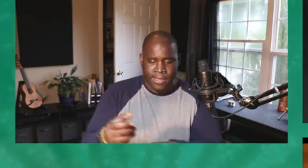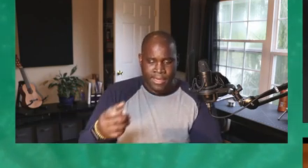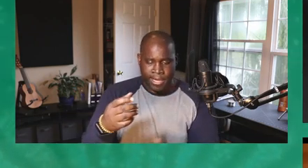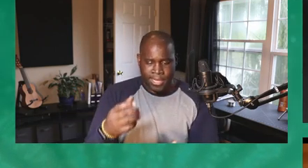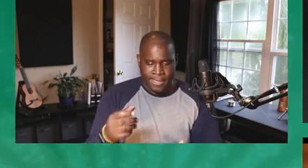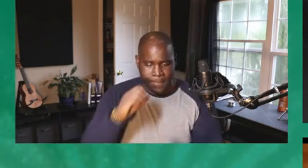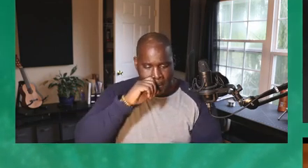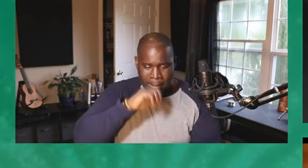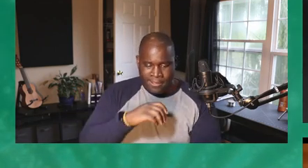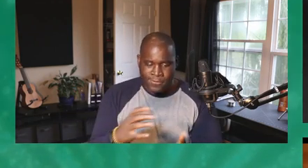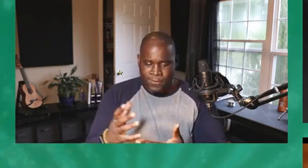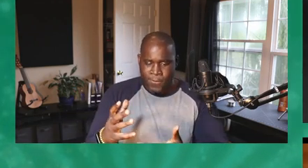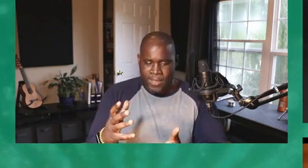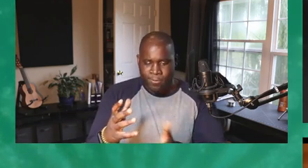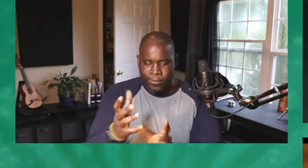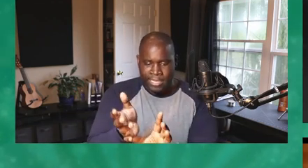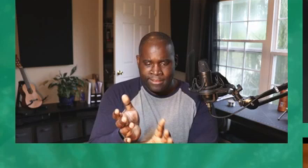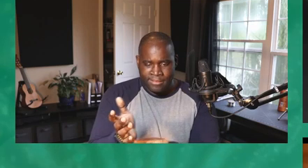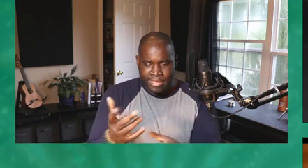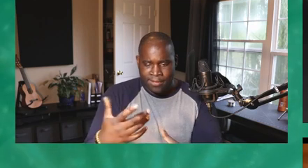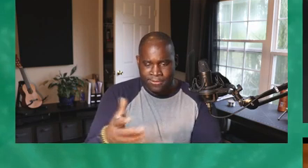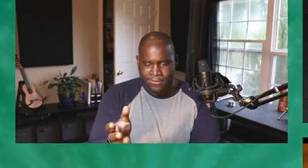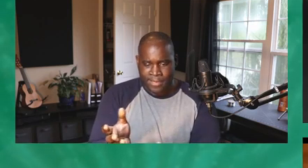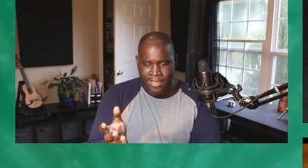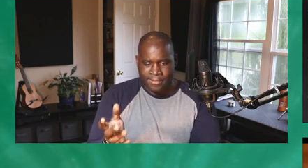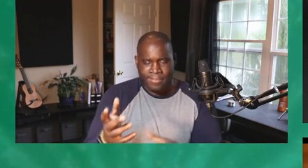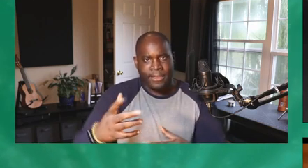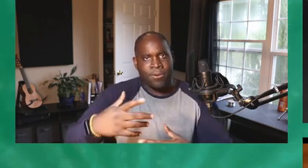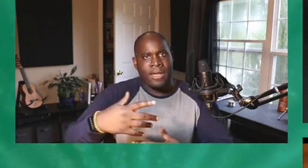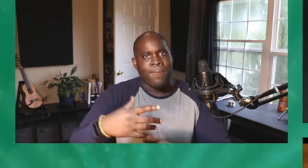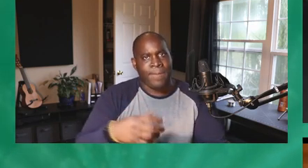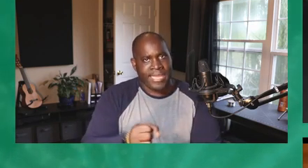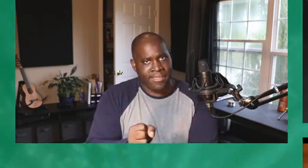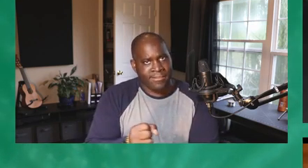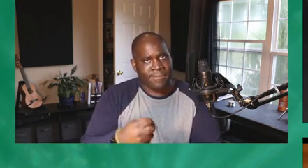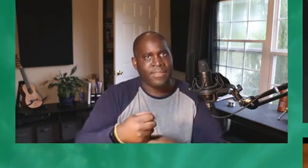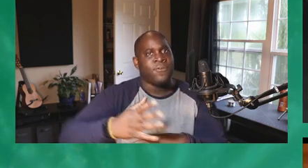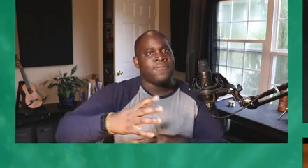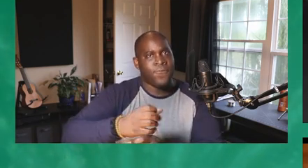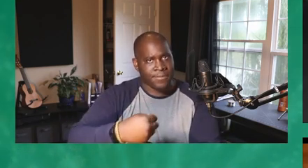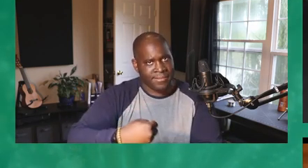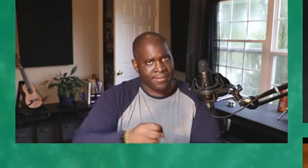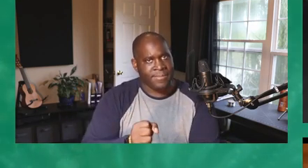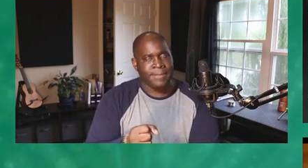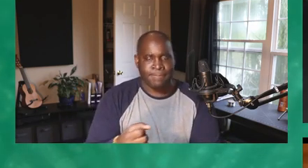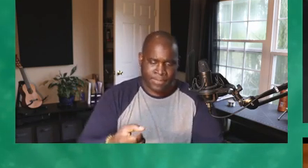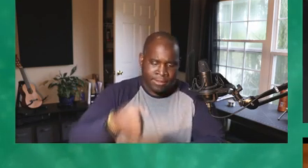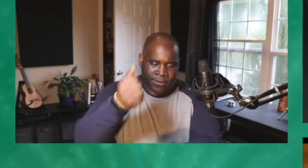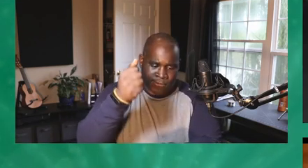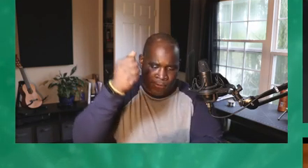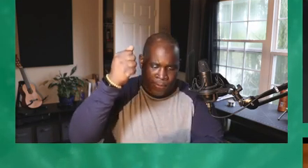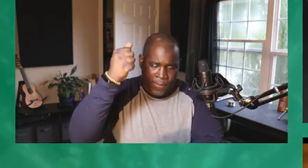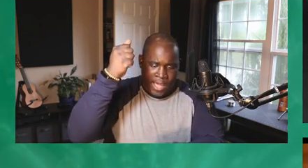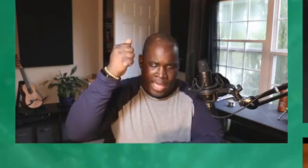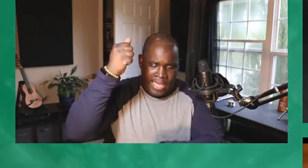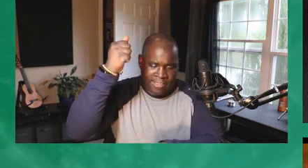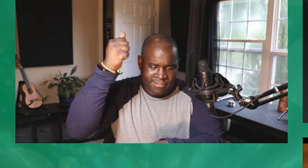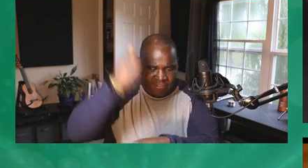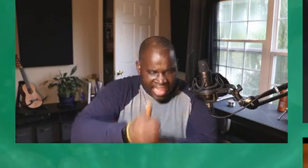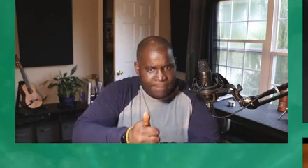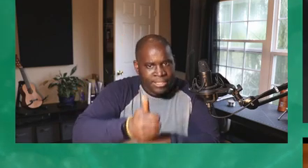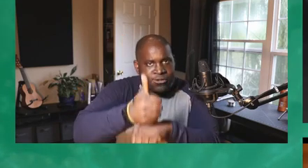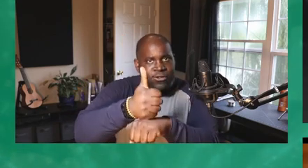something. So it's related to like other signs that are about making something or forming something. So